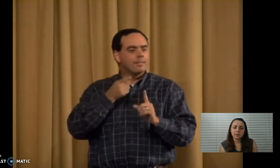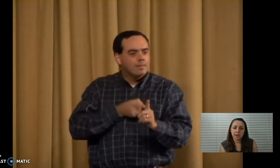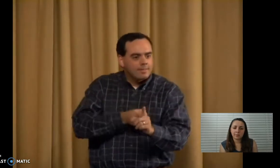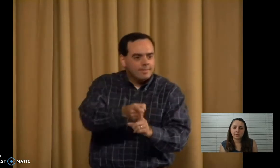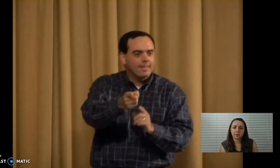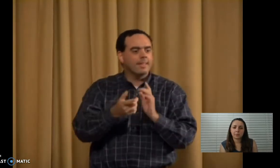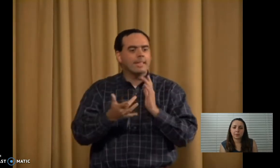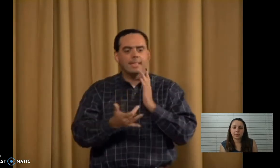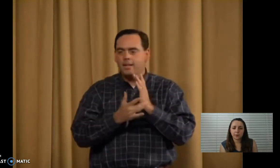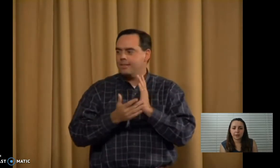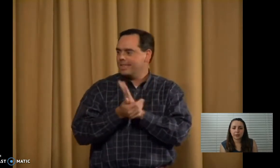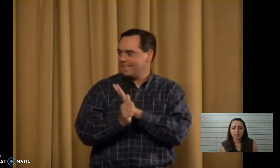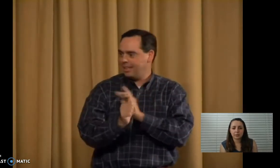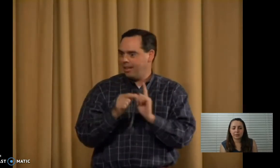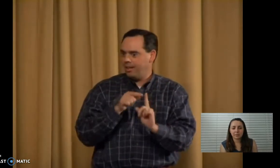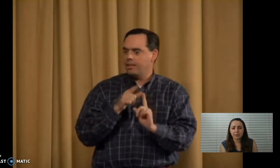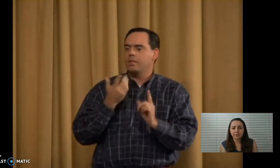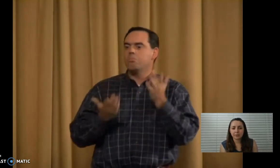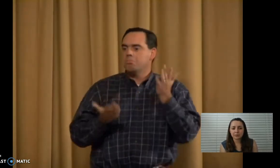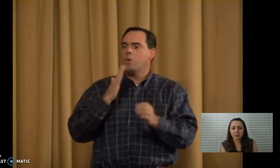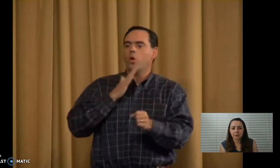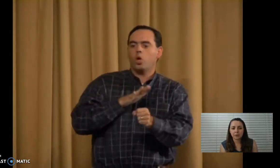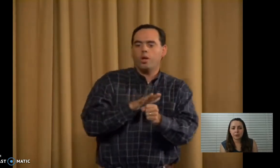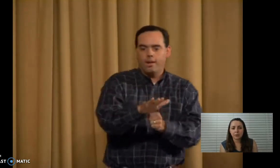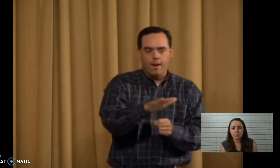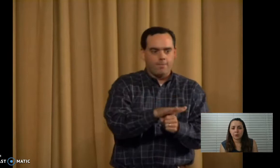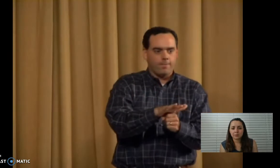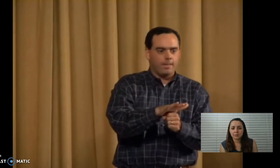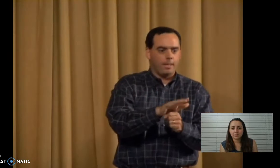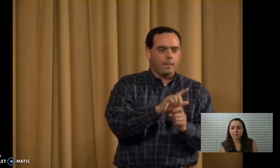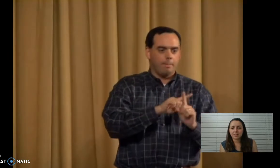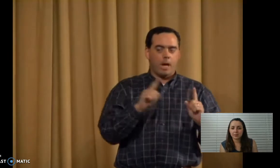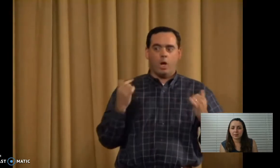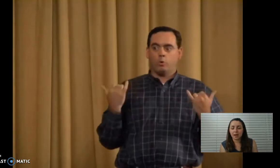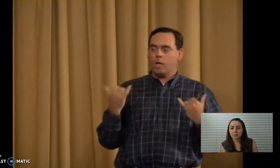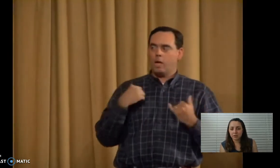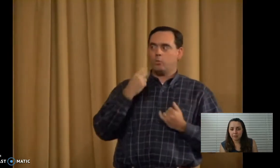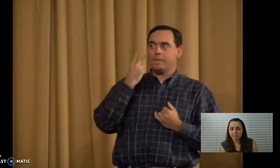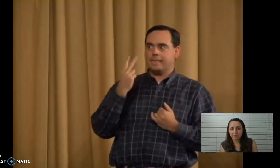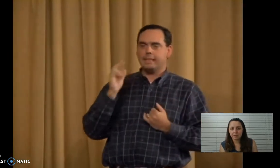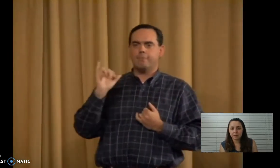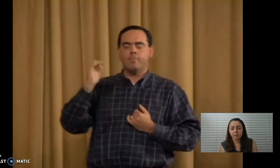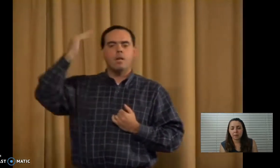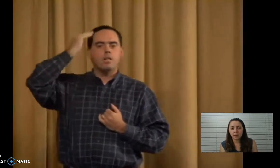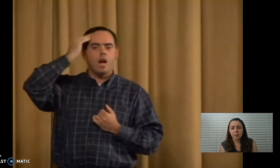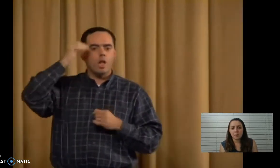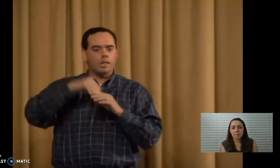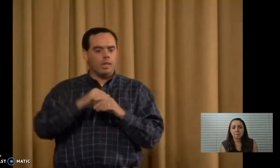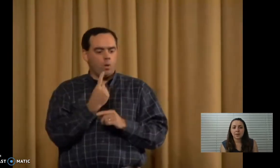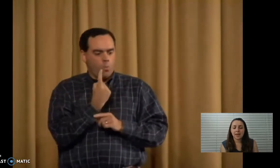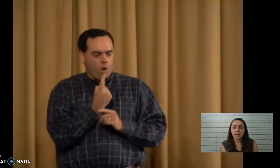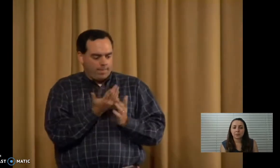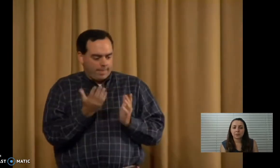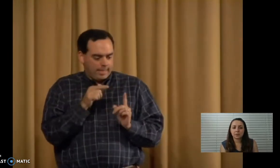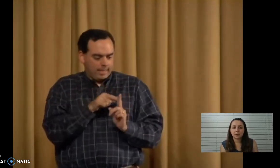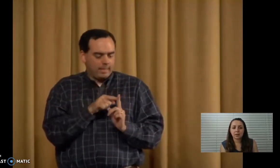A long time ago, when we were working, everybody would focus on one skill, and that was enough.